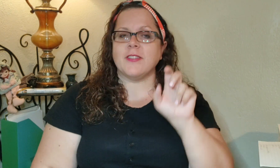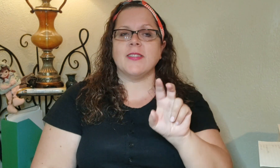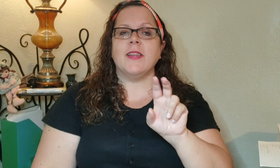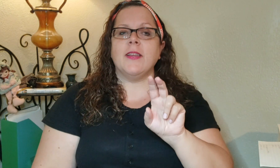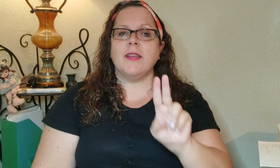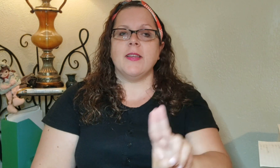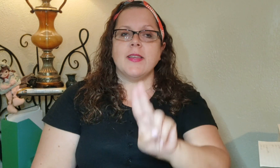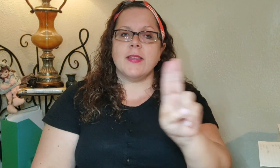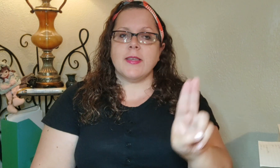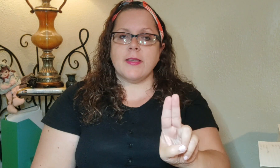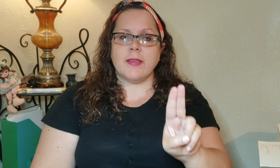use,